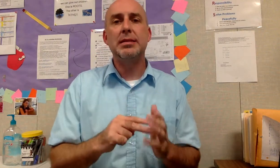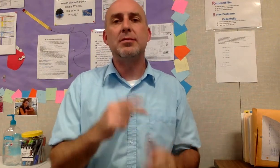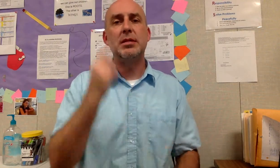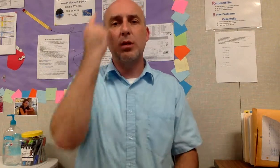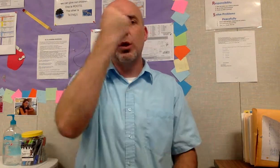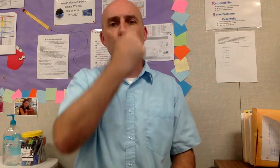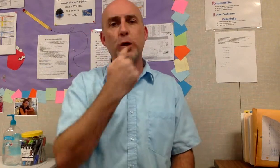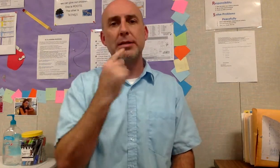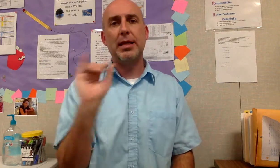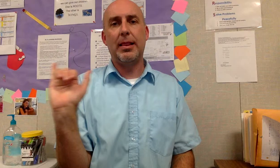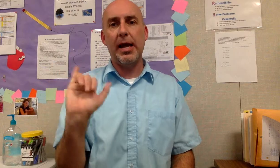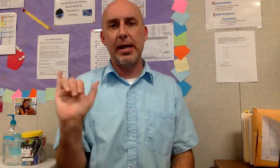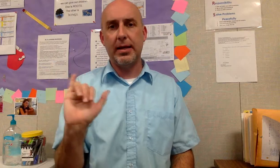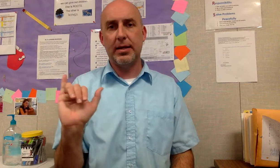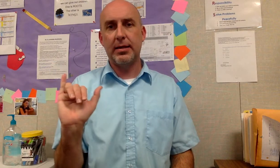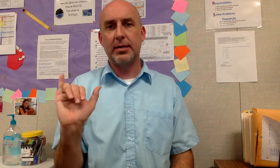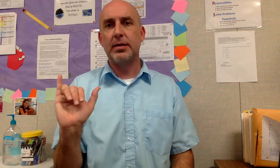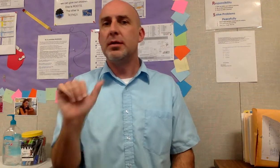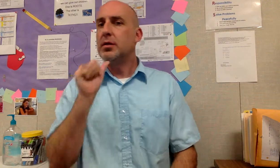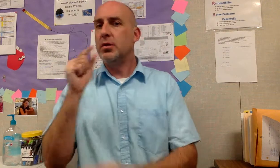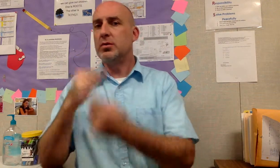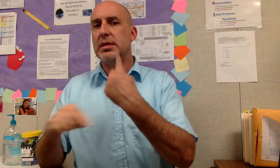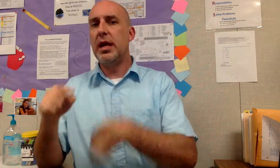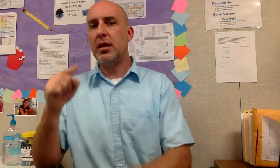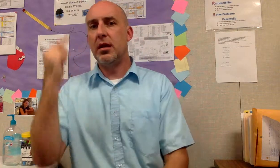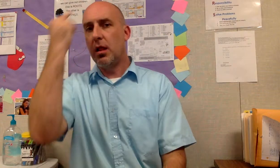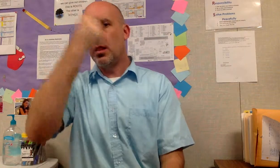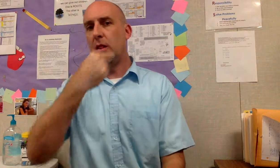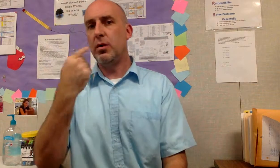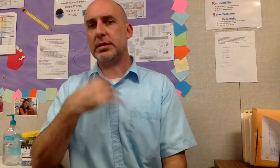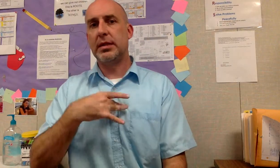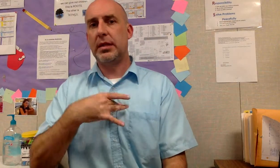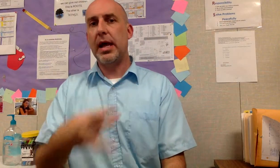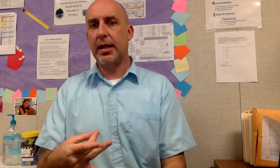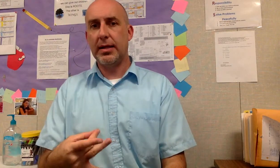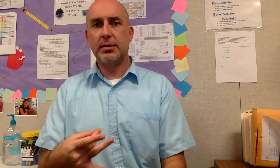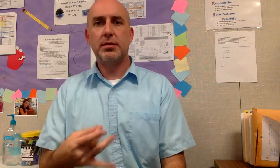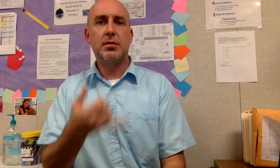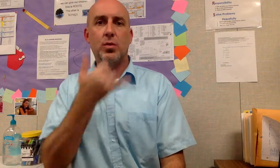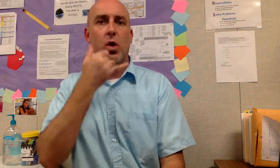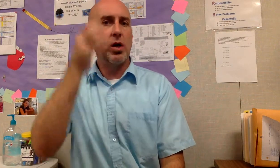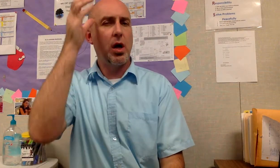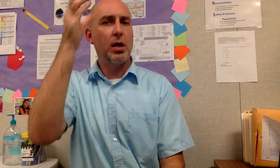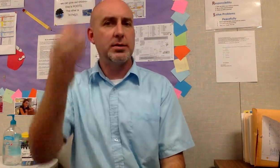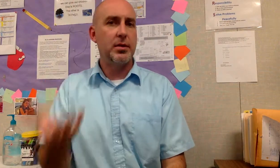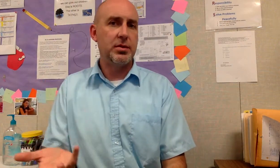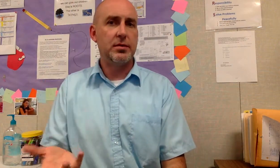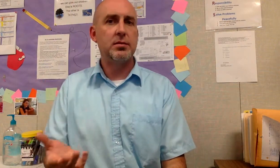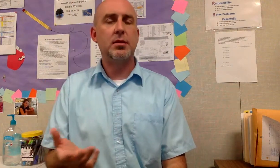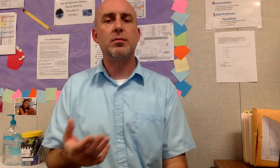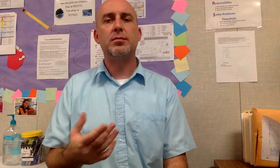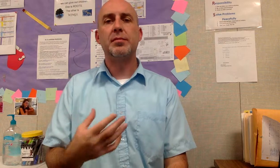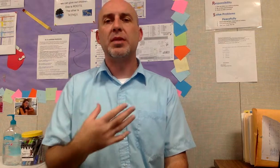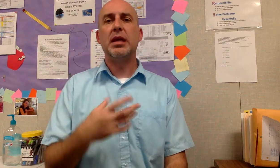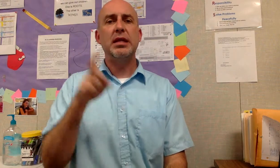it says looks like. Don't sign looks like. It's the wrong concept. So he needs to